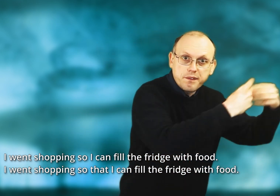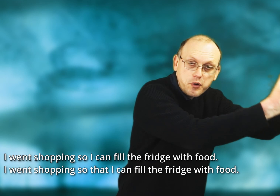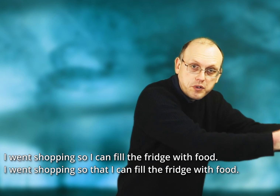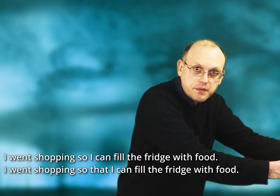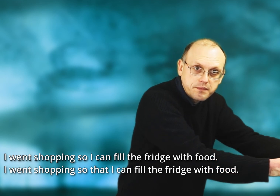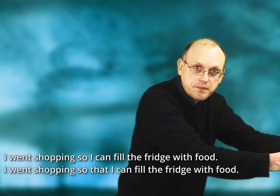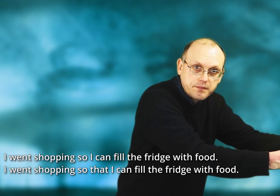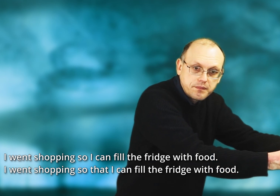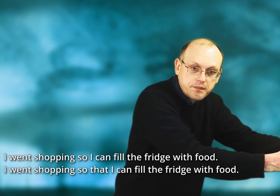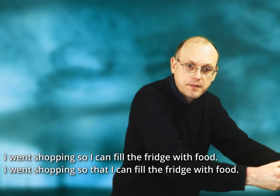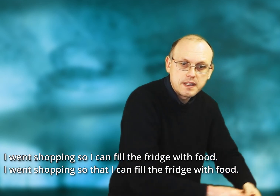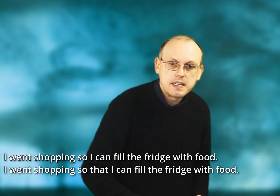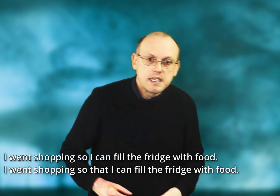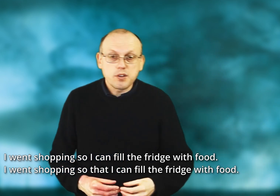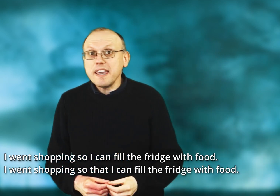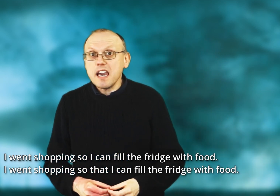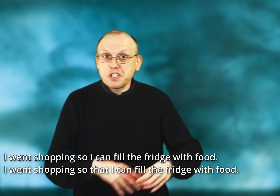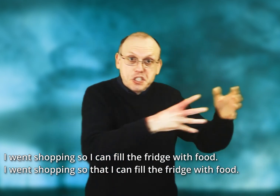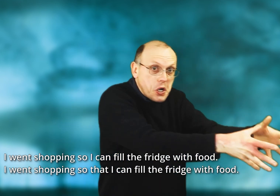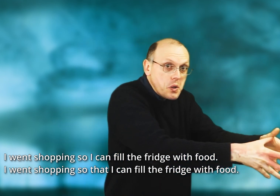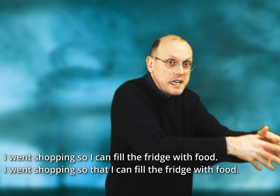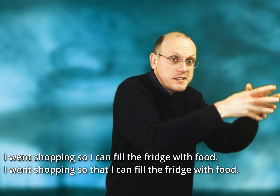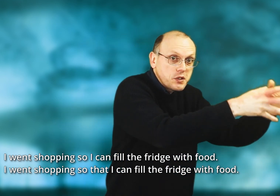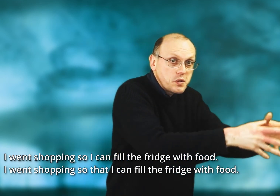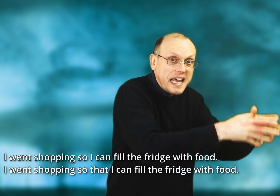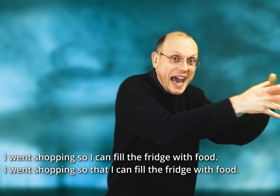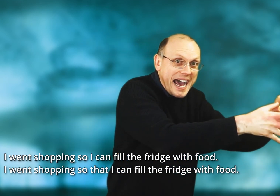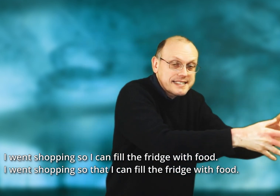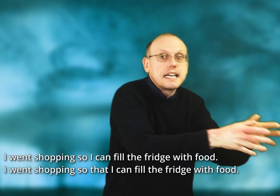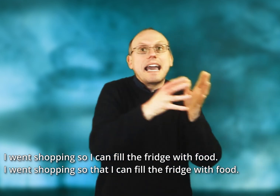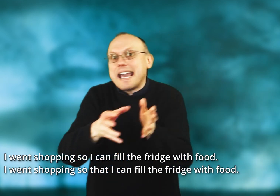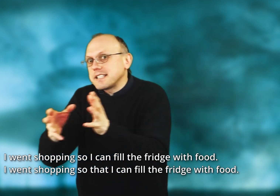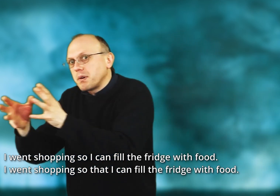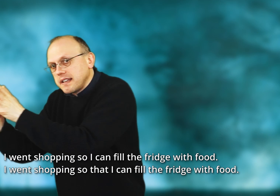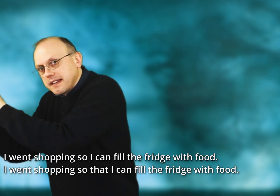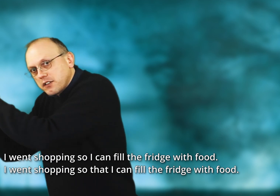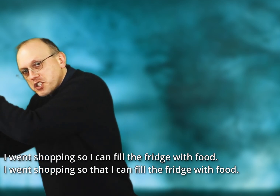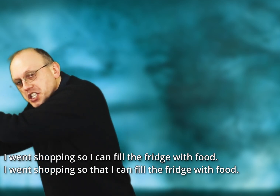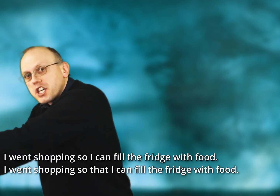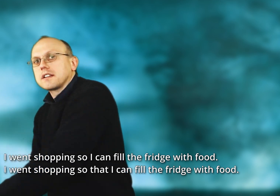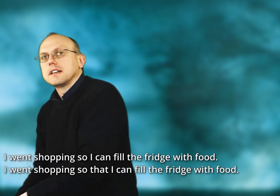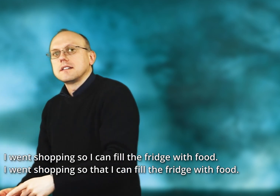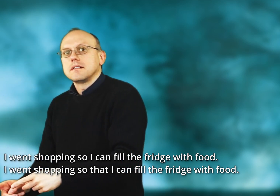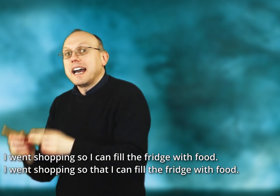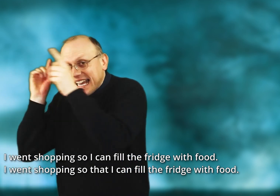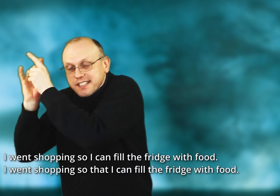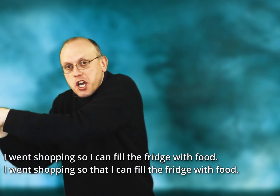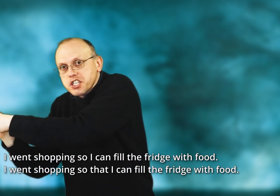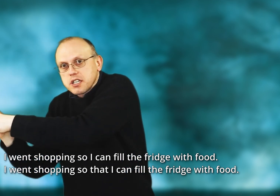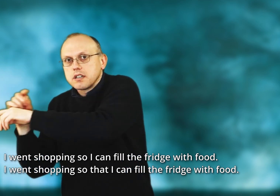food. So here so is used as a subordinating conjunction. And as such,